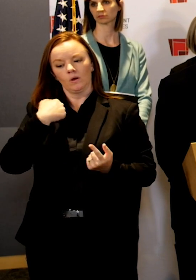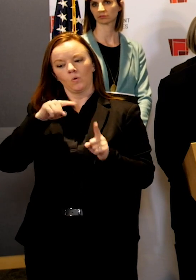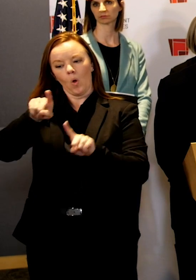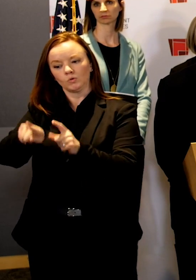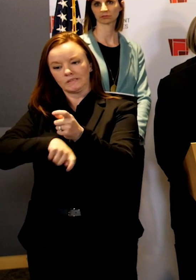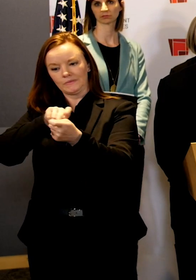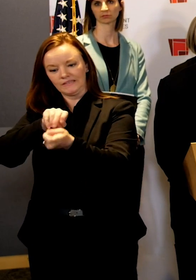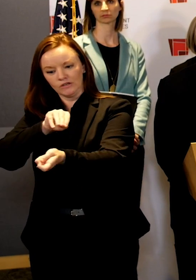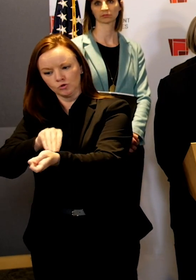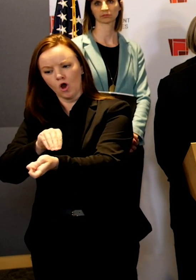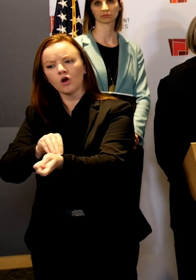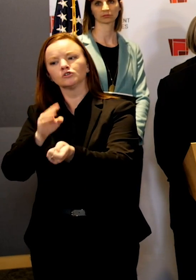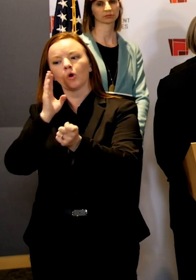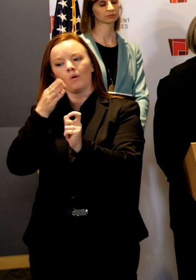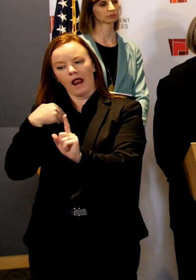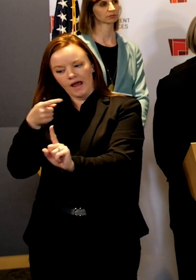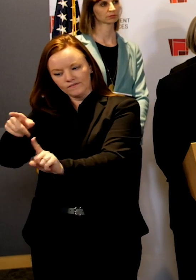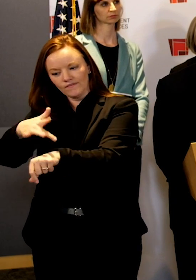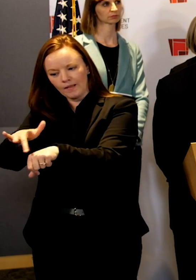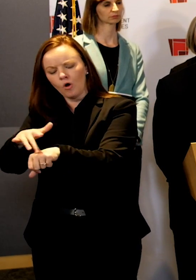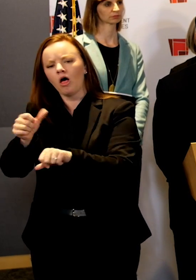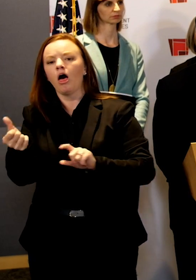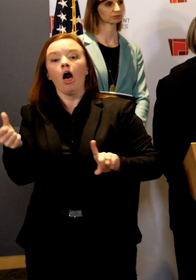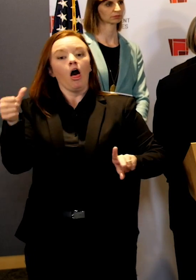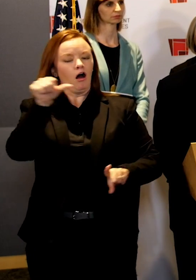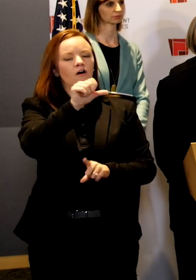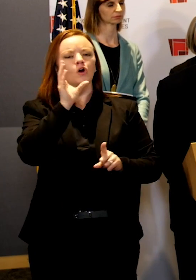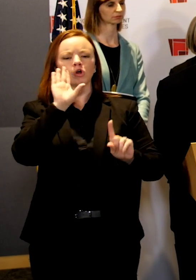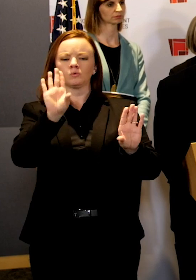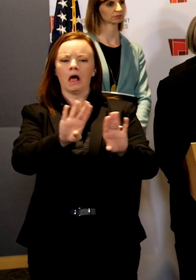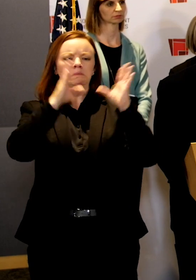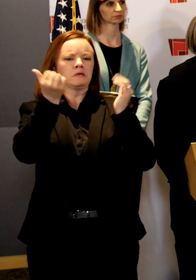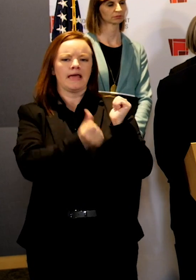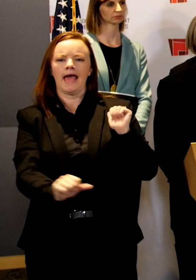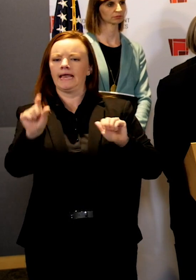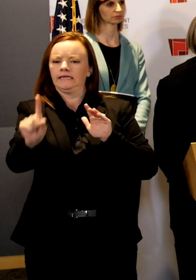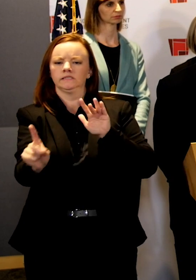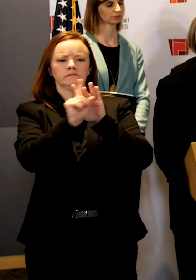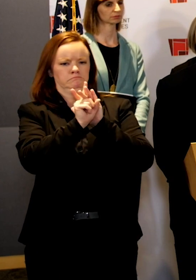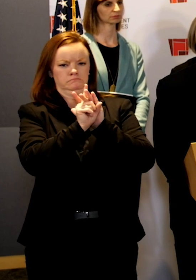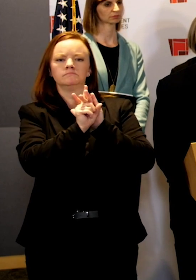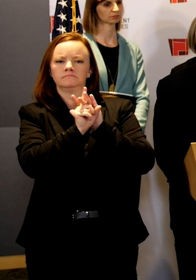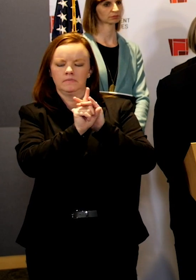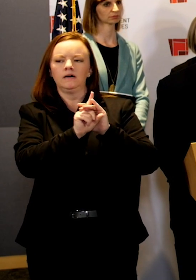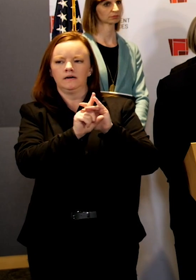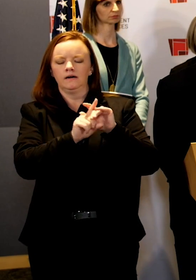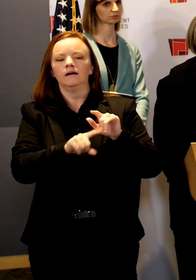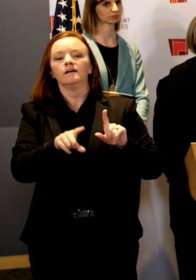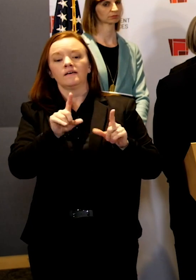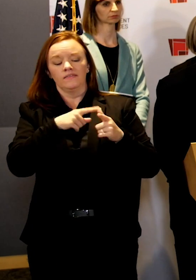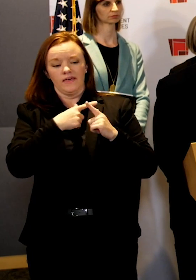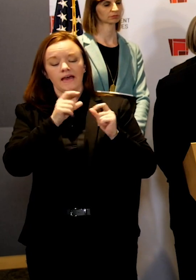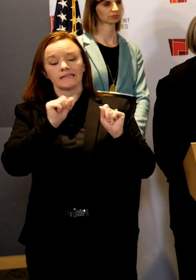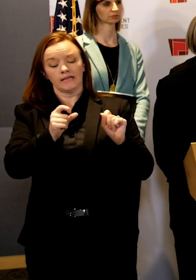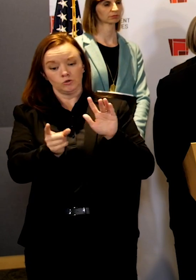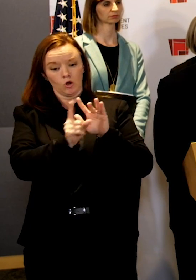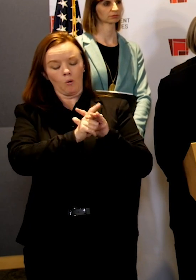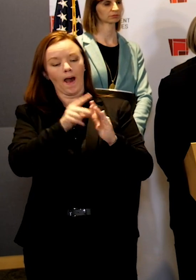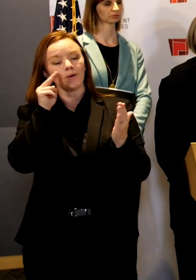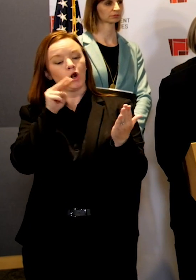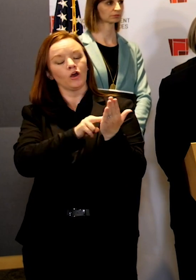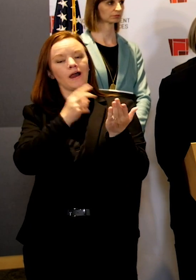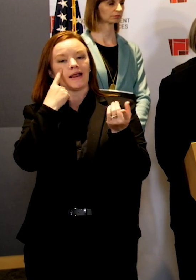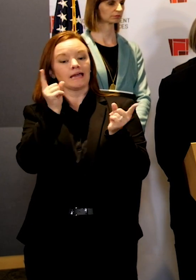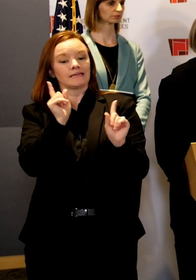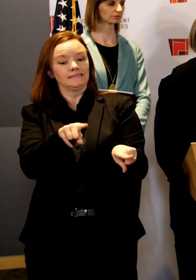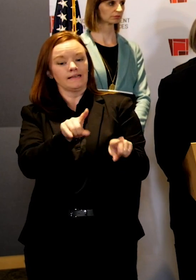provider. Others are going to open it up, and then that's when they'll be able to show up, look at a consent form that they will